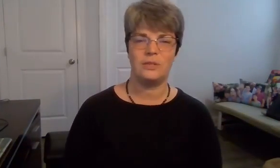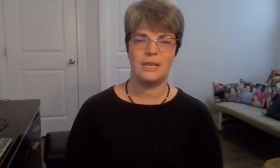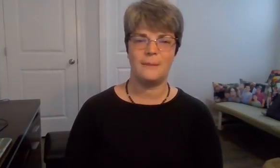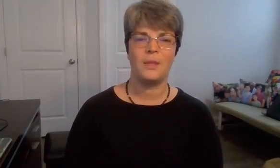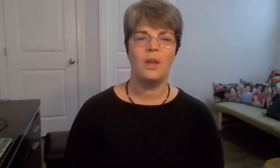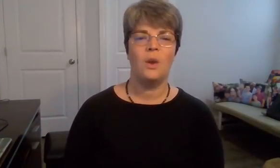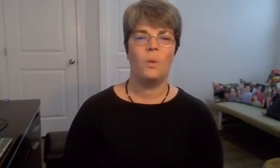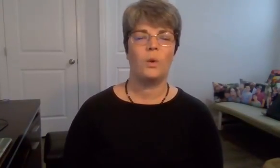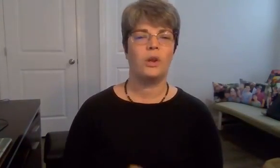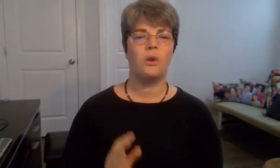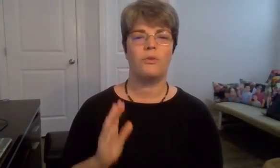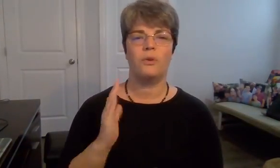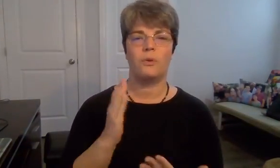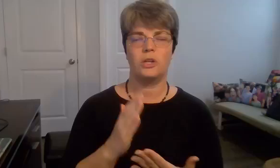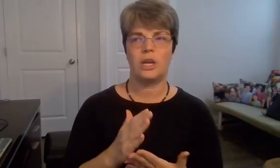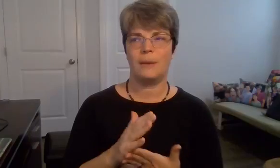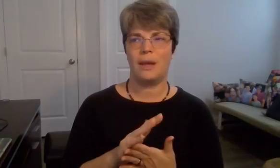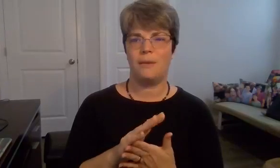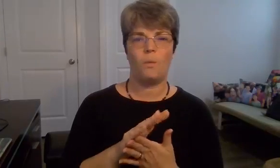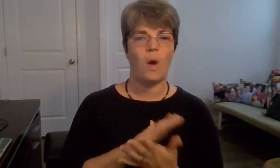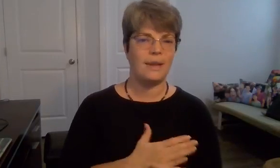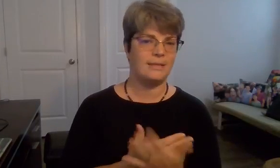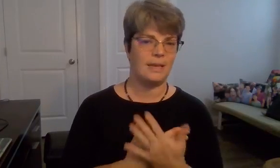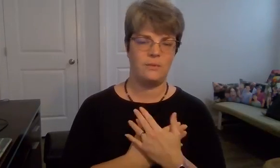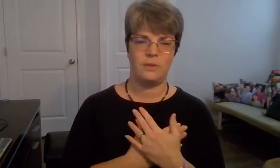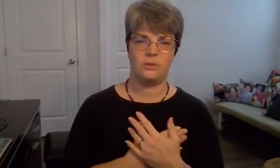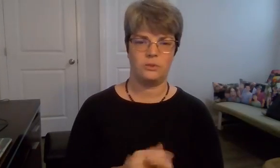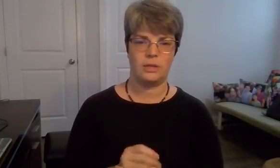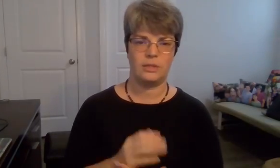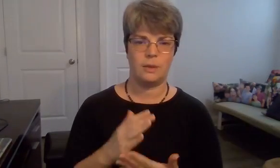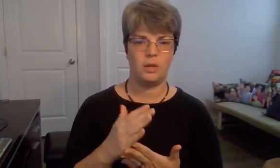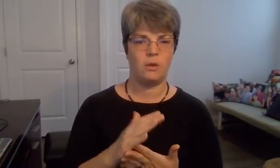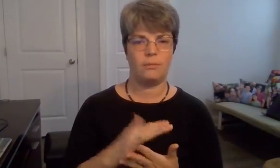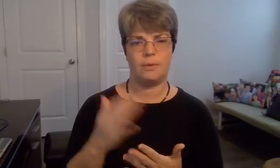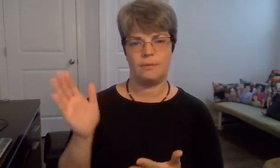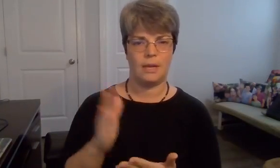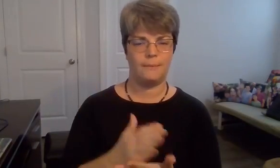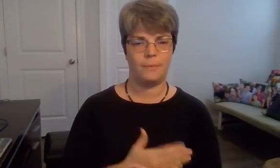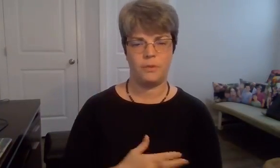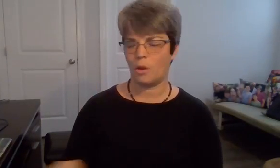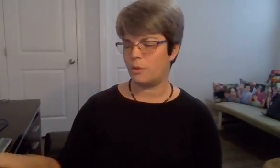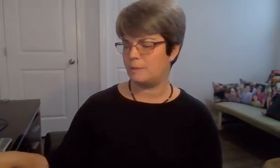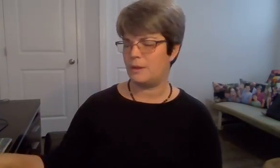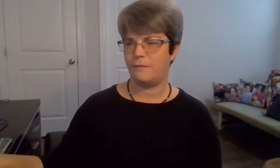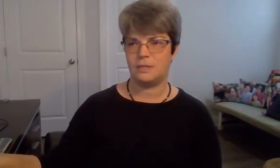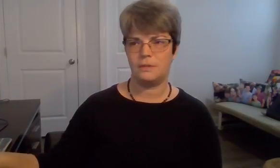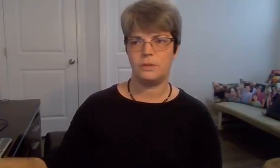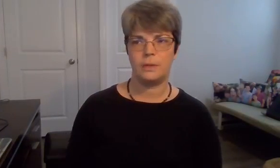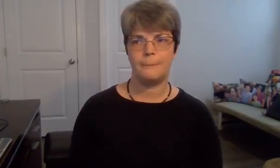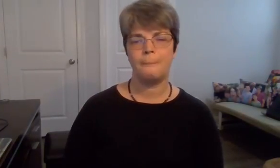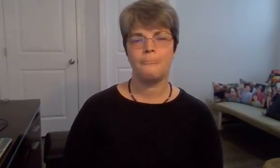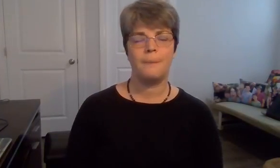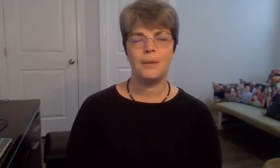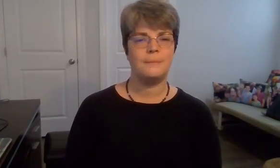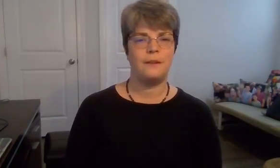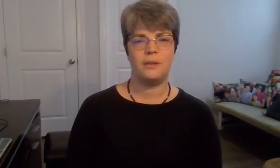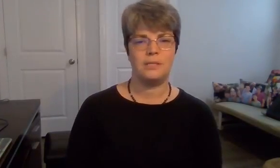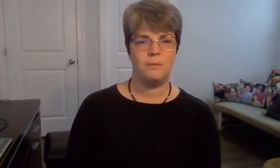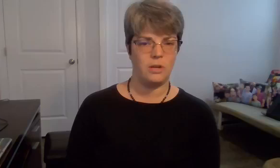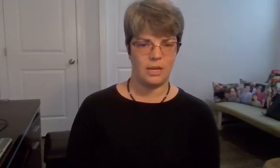up. We're going to talk about why sign with young children. So I'm going to go through all those benefits individually. The biggest benefit is